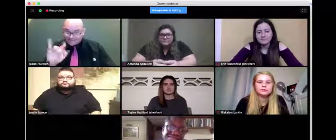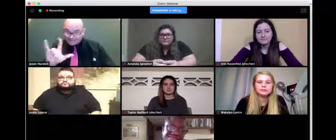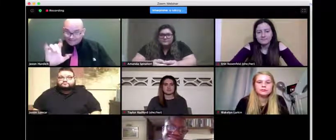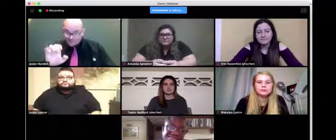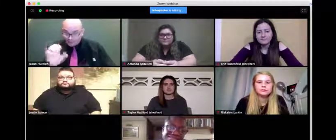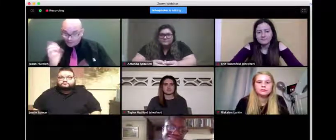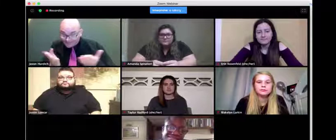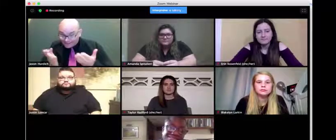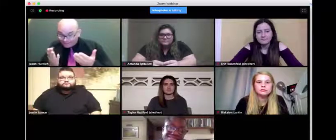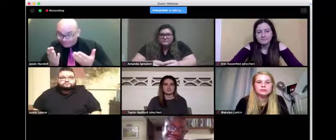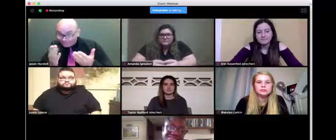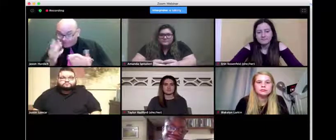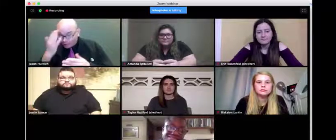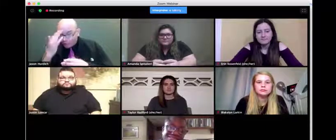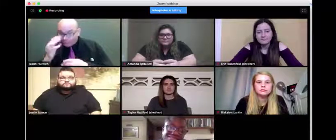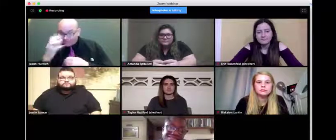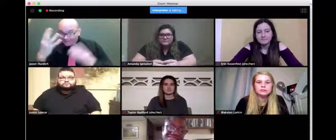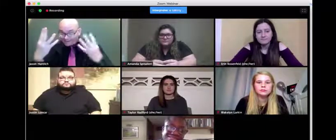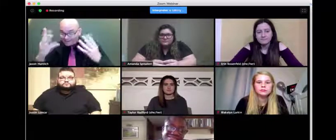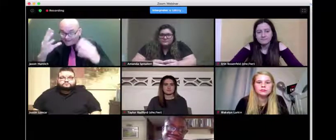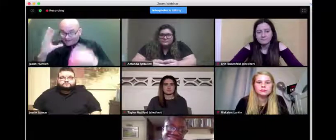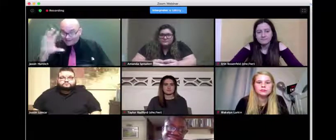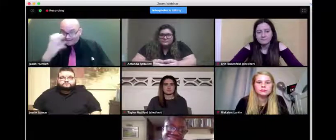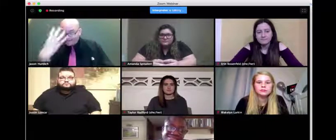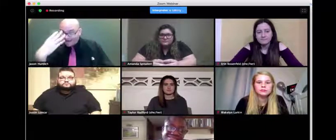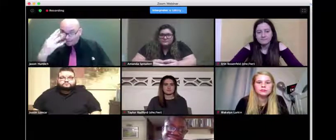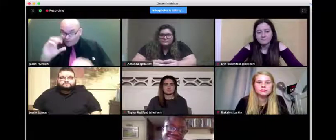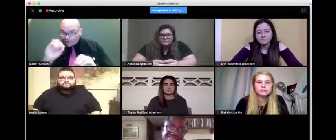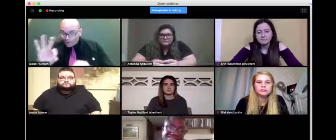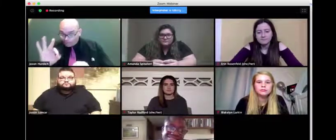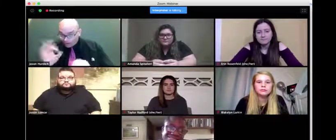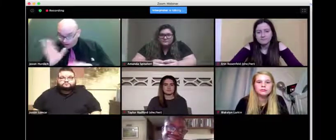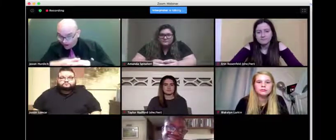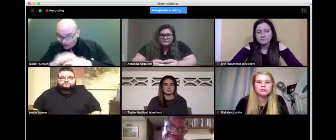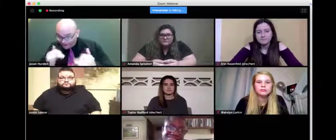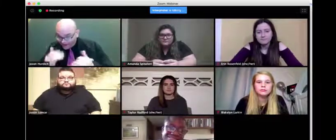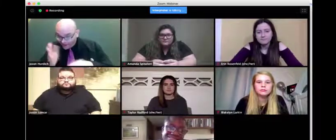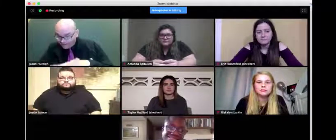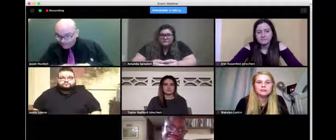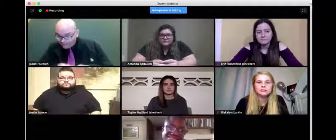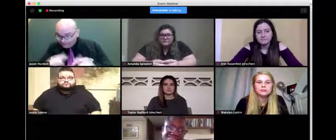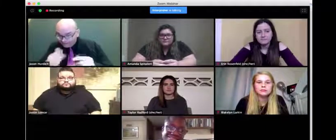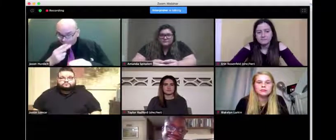We want to be able to see you and give a short announcement about our club.